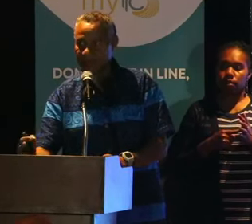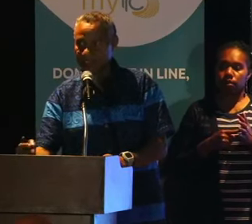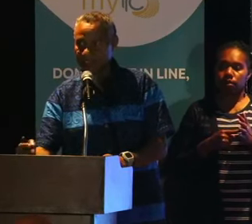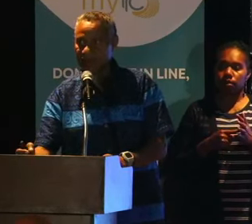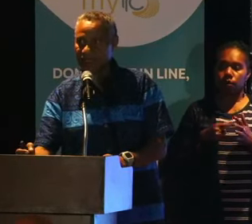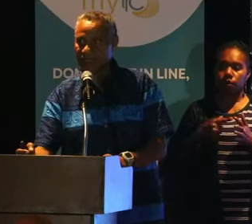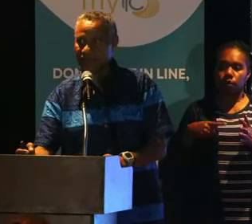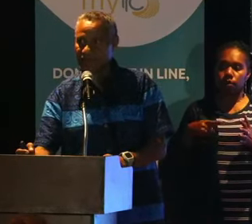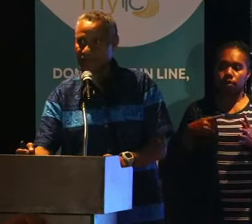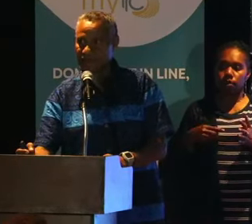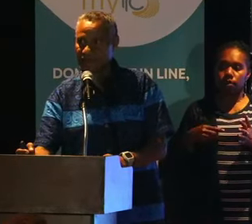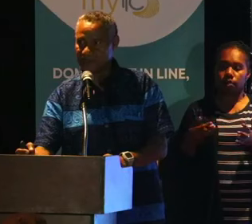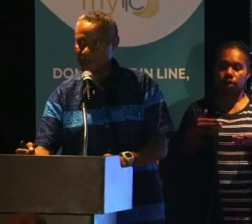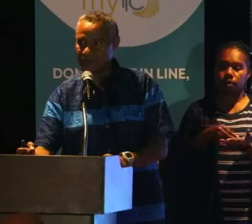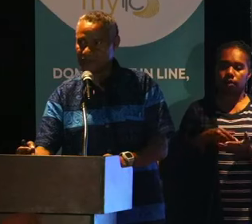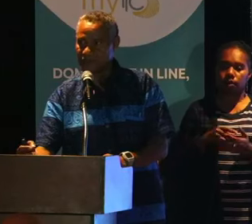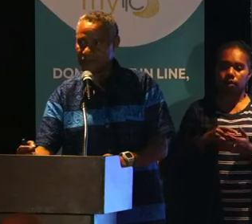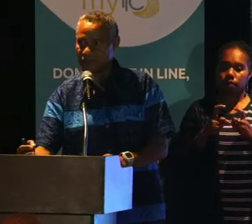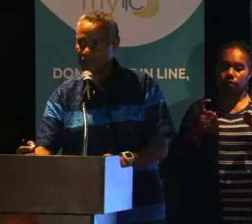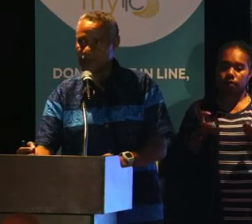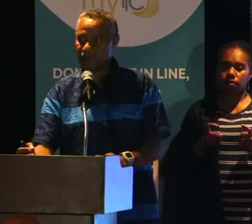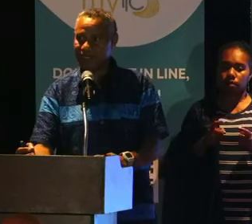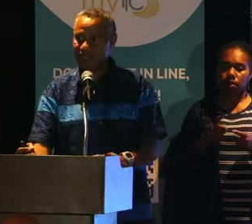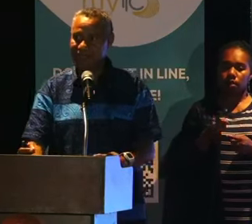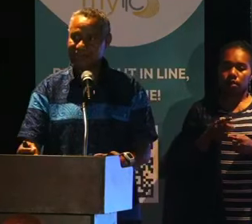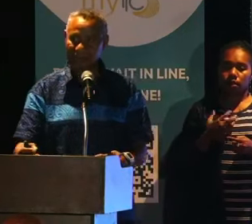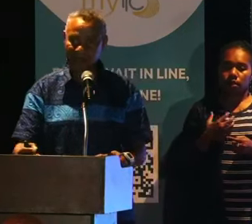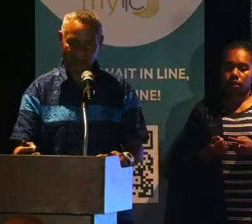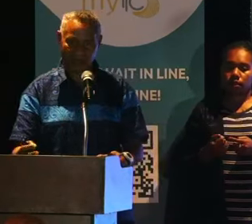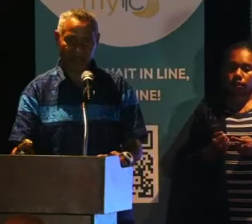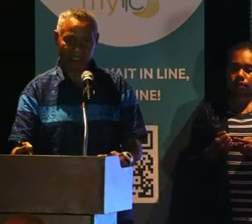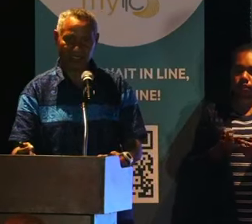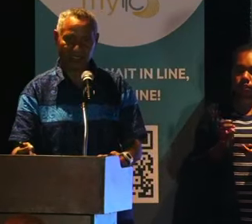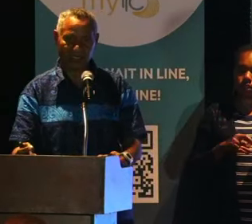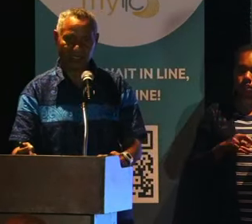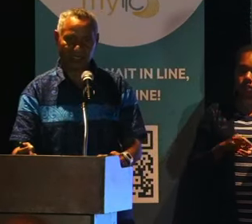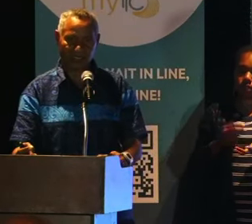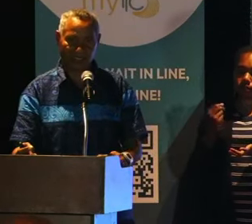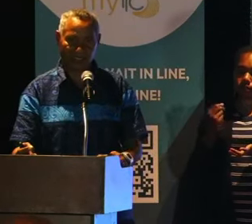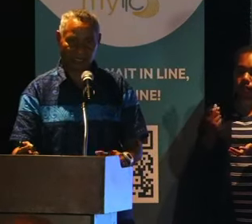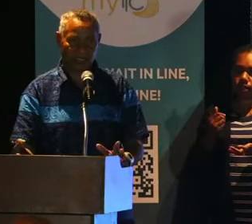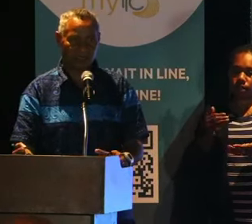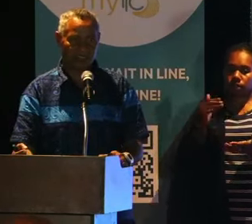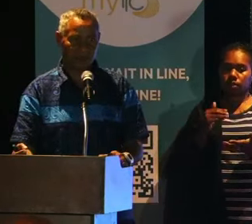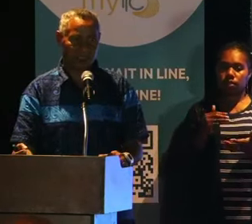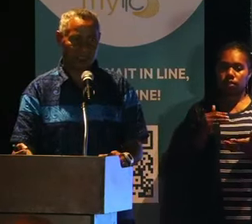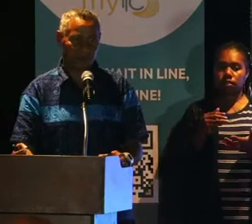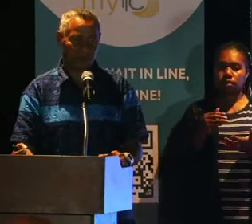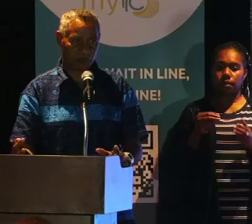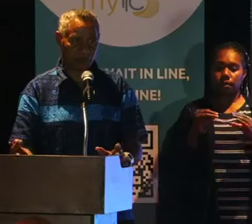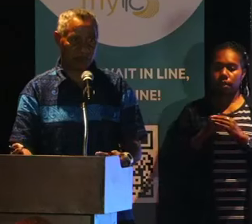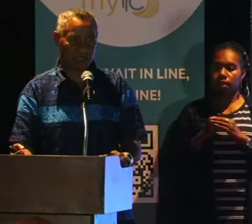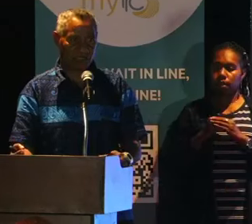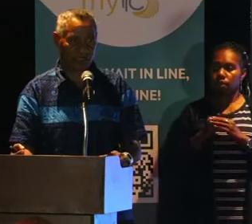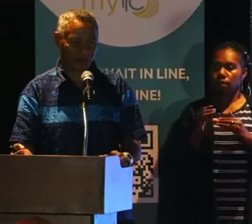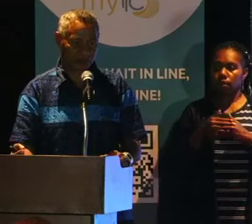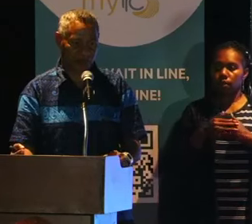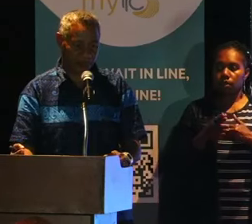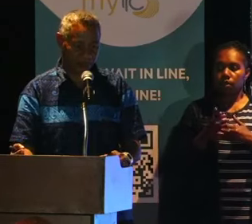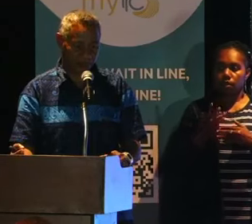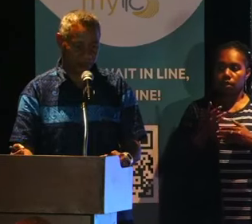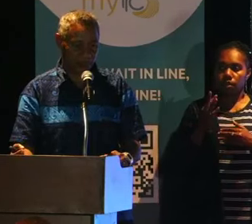our booth at the outside. If you're interested to go through all those guidelines, you can go out and we'll just give some sort of brief on how